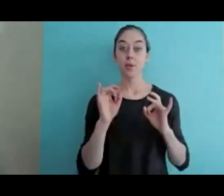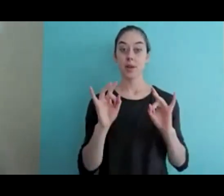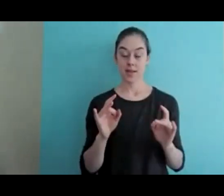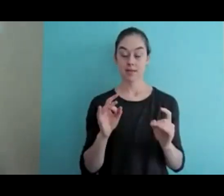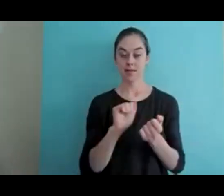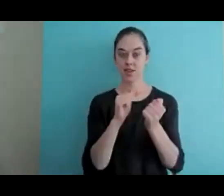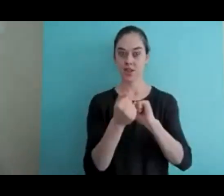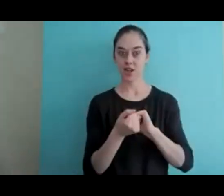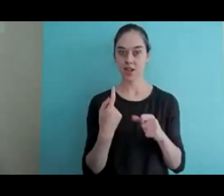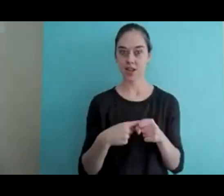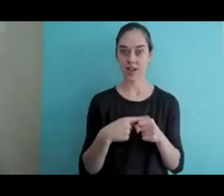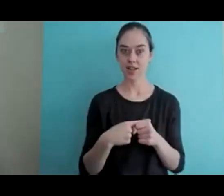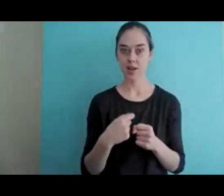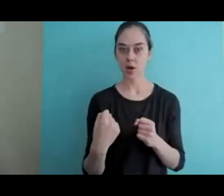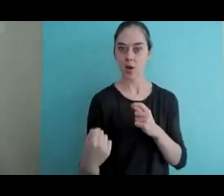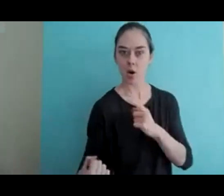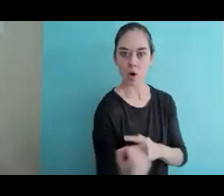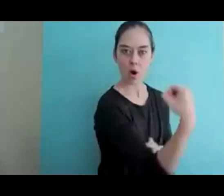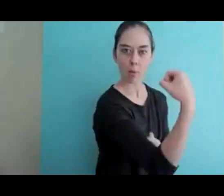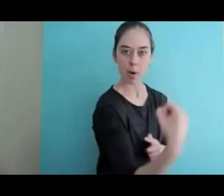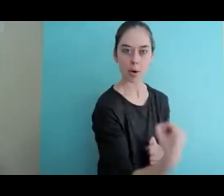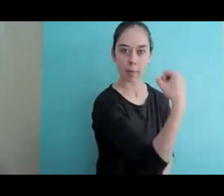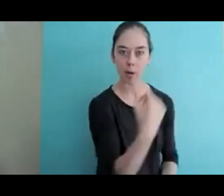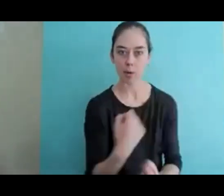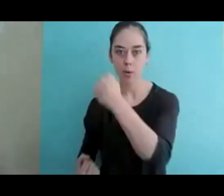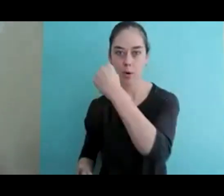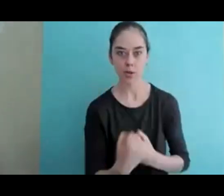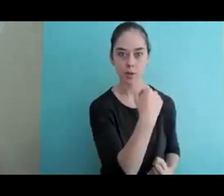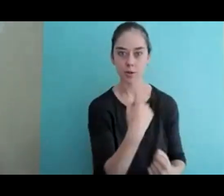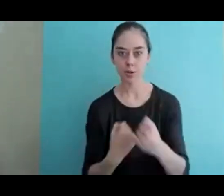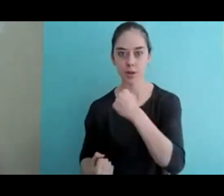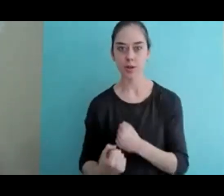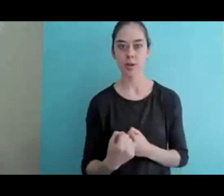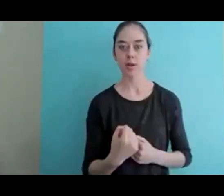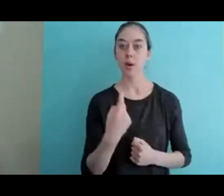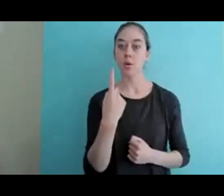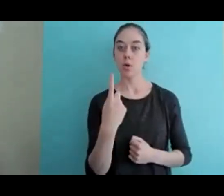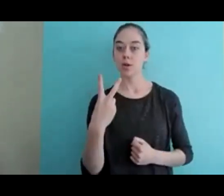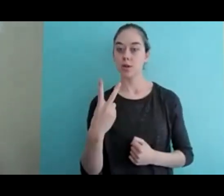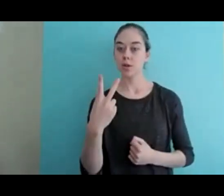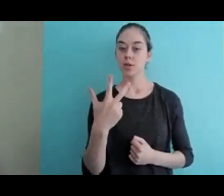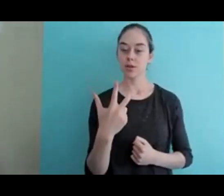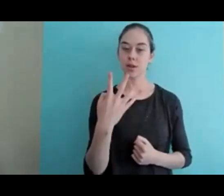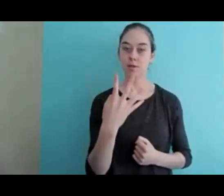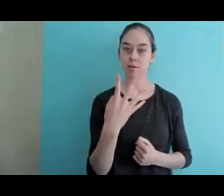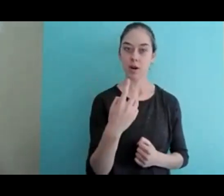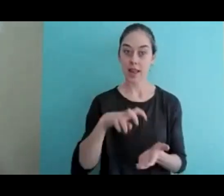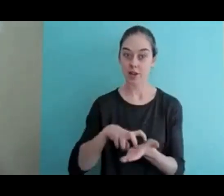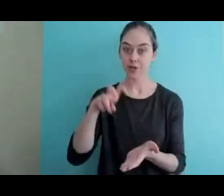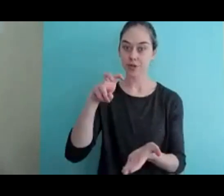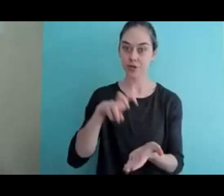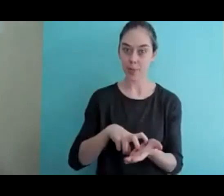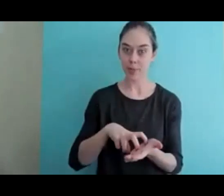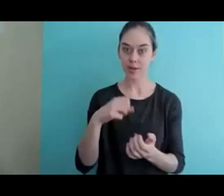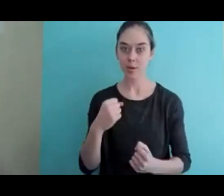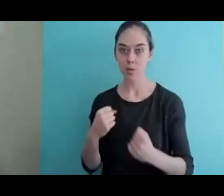one. Uppercuts. One, two, three, four. A little jump. One, two, three, four. Little